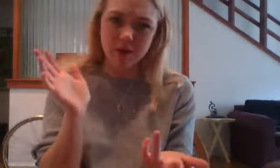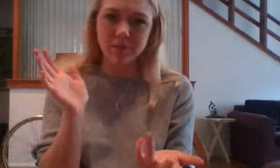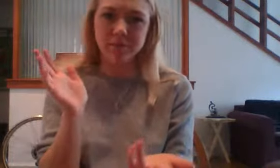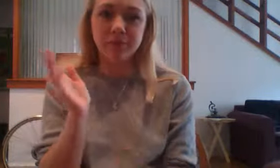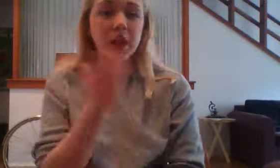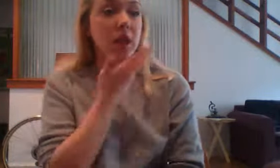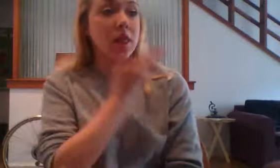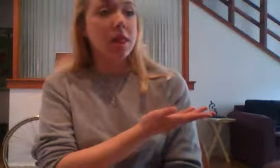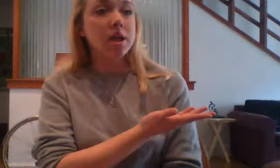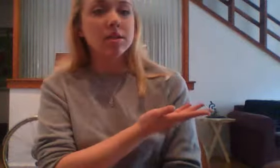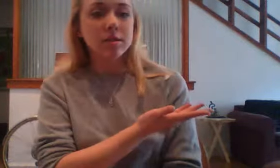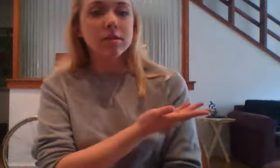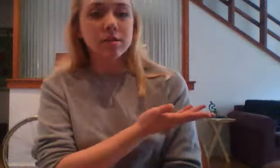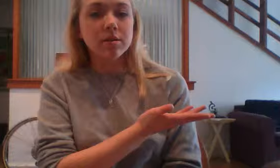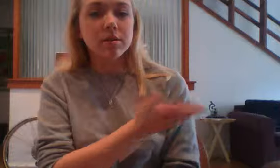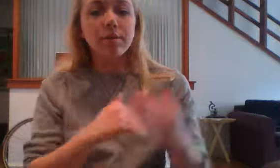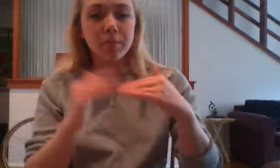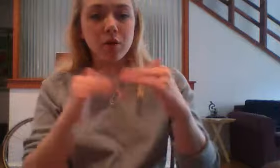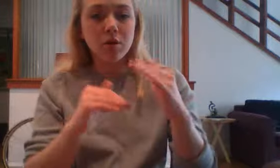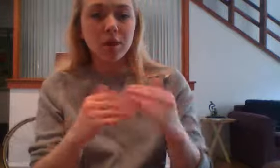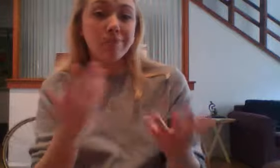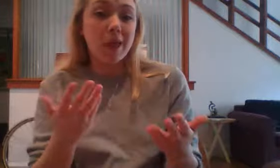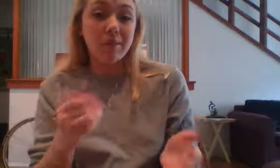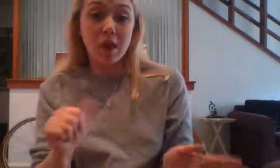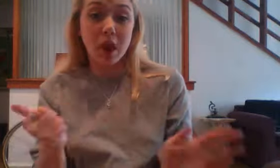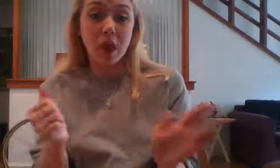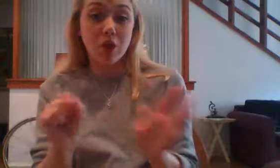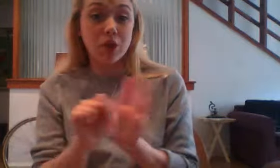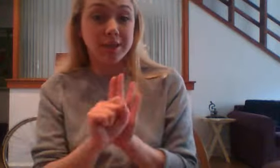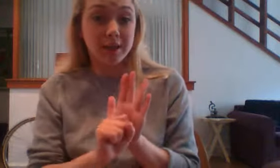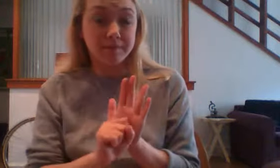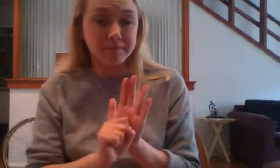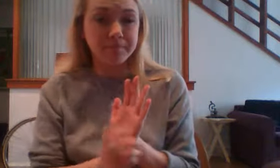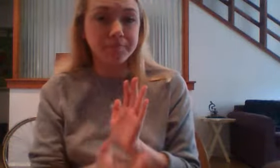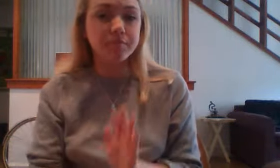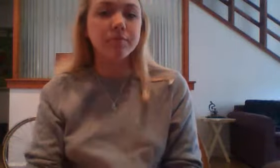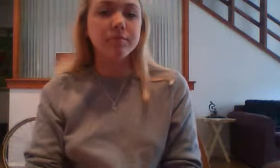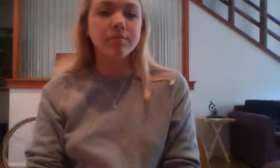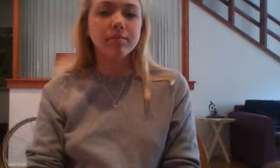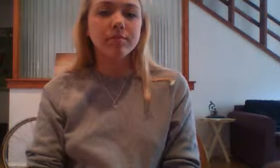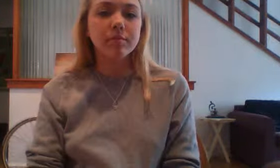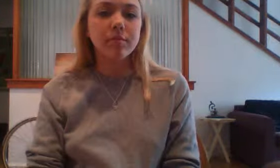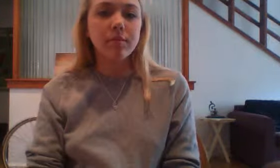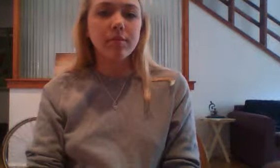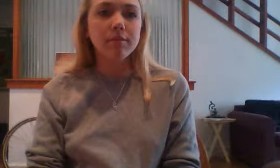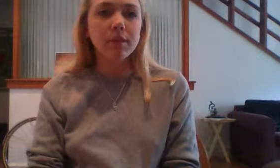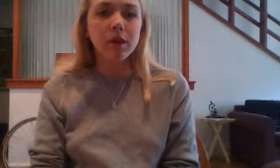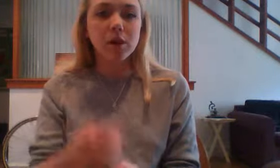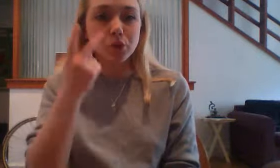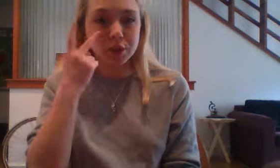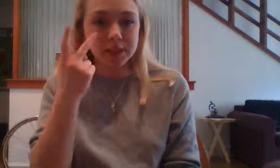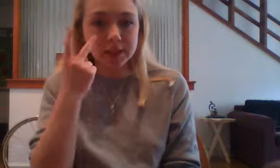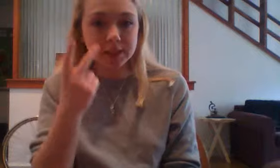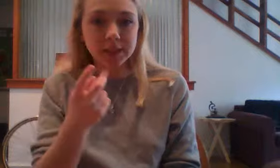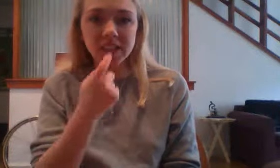not sure where this is in other states. As you can see, the front of the building is a bank of glass doors. Over